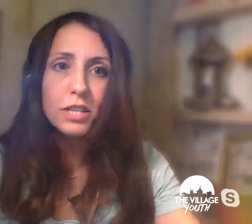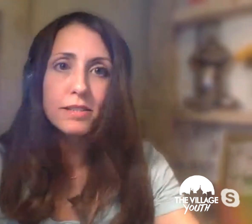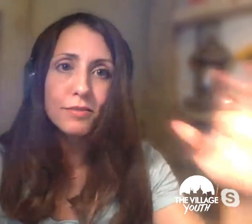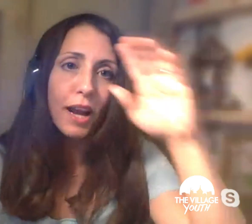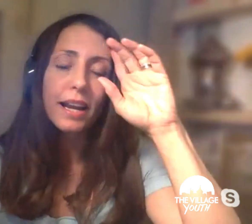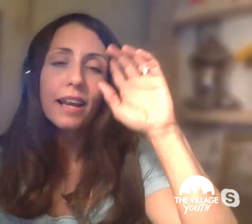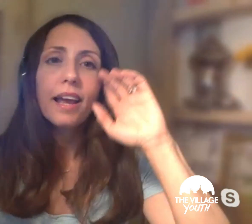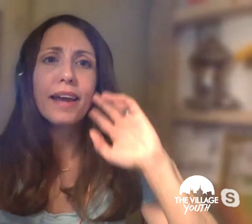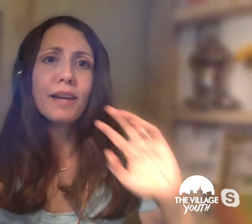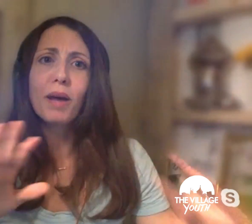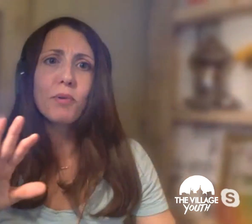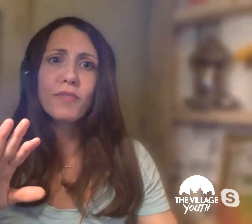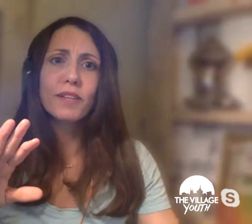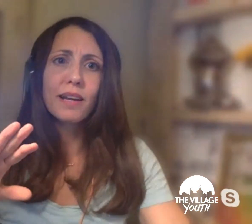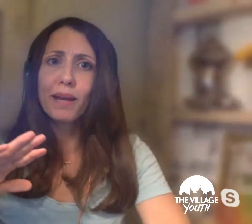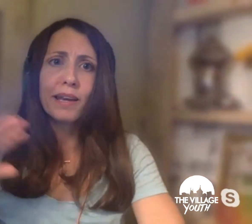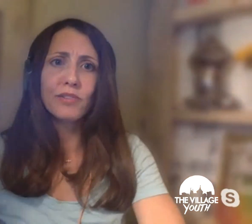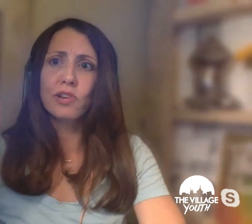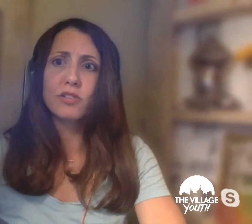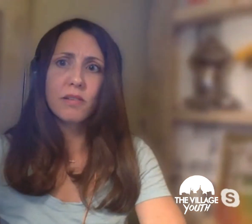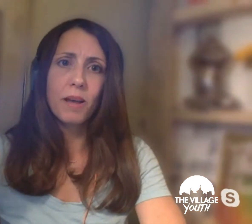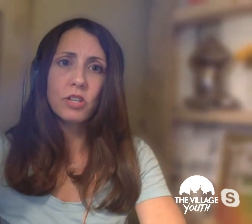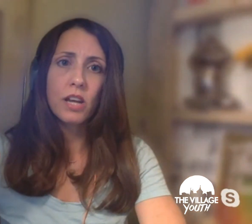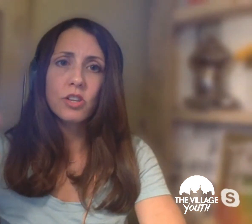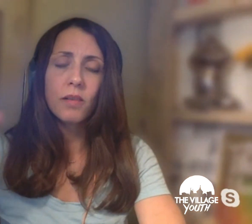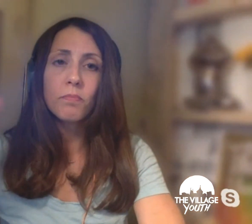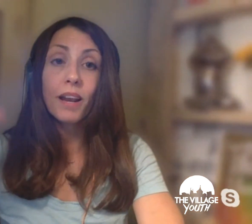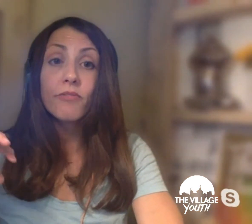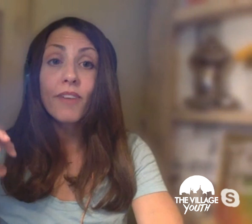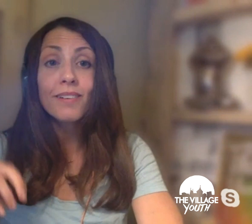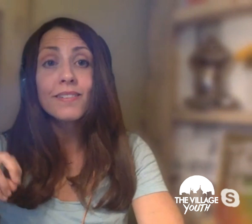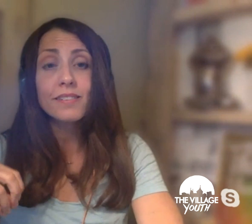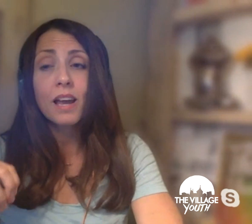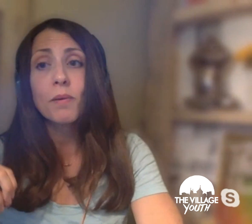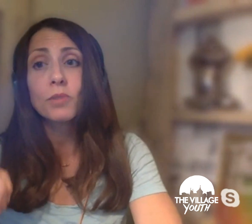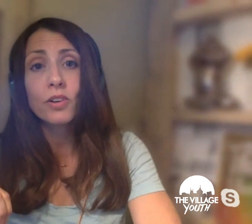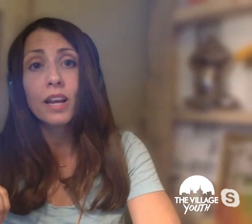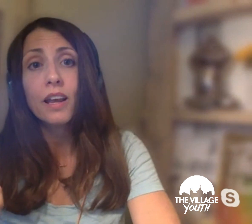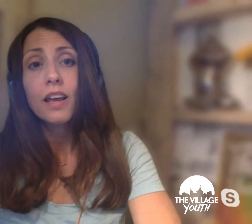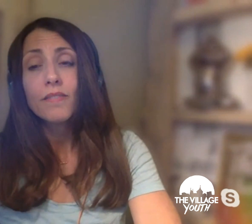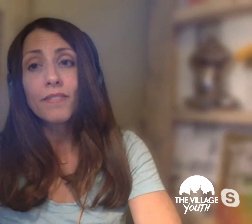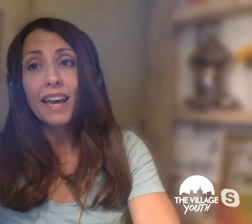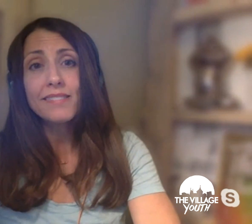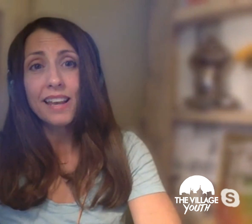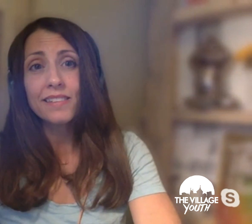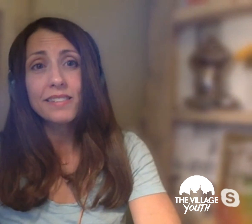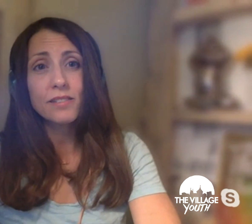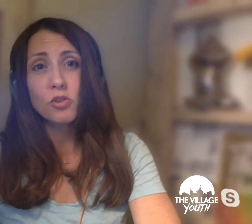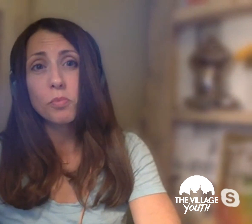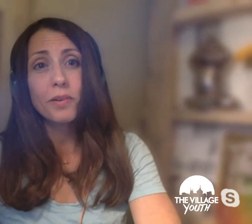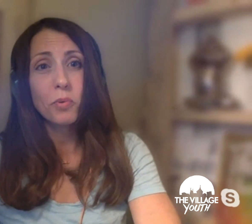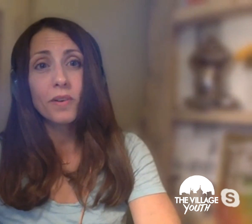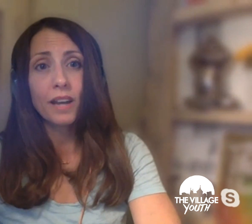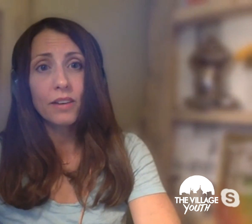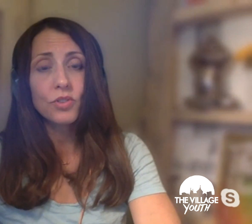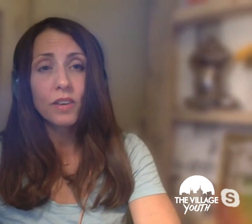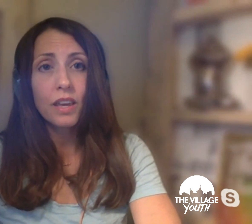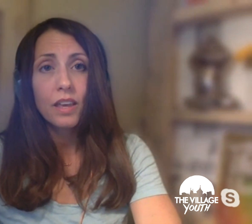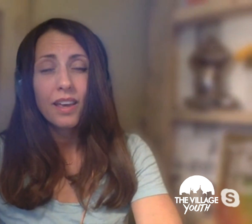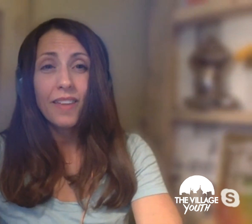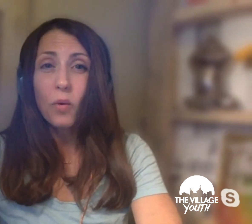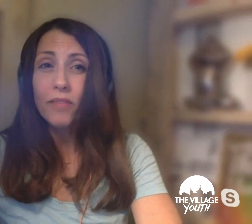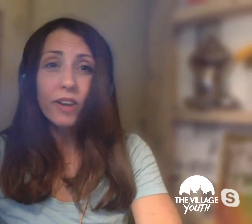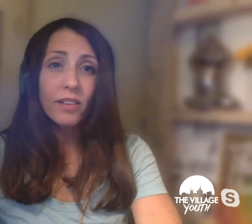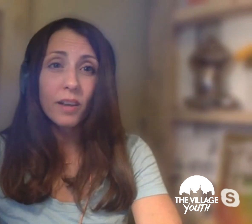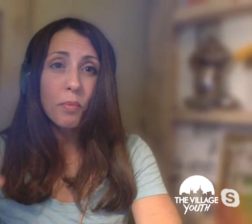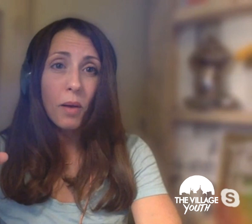hands and feet of Jesus, right? And I'm not perfect at it by any stretch of the imagination, but I found in this time I'm learning that that silence is super important,